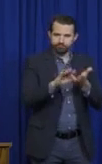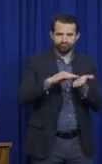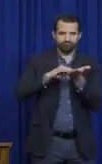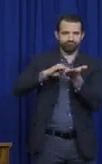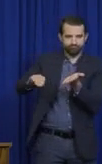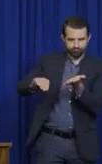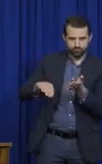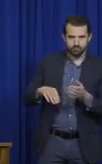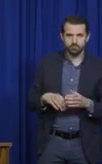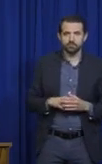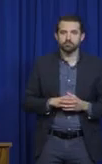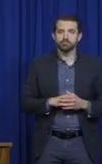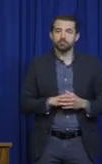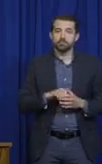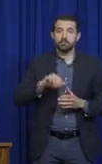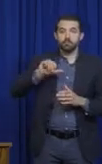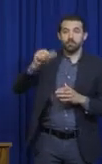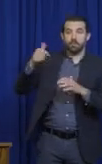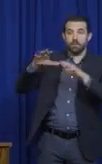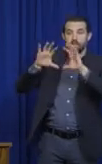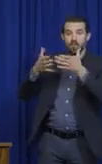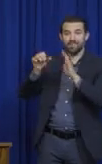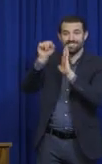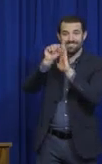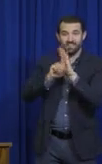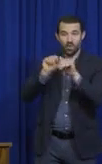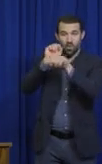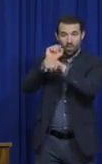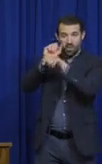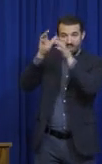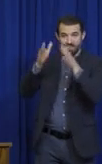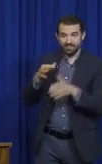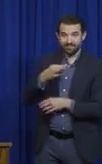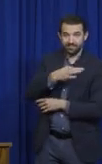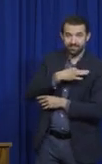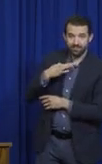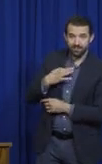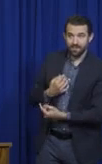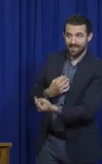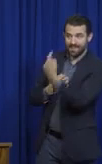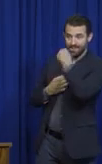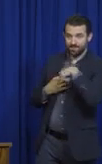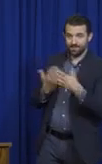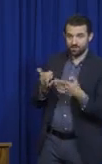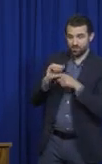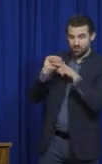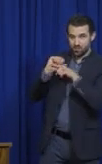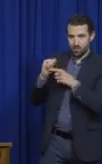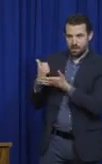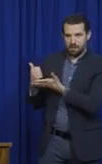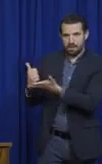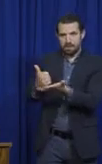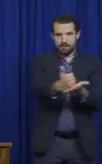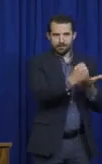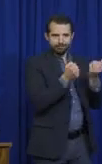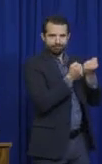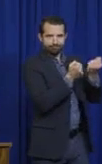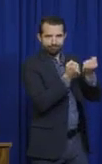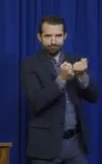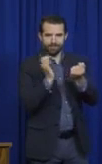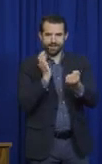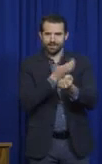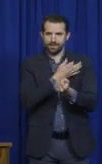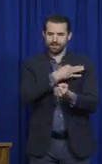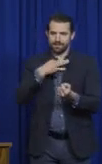other departments, and we want to thank our colleagues from across state government for having their employees come and work with